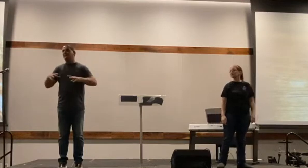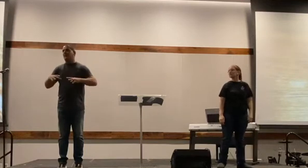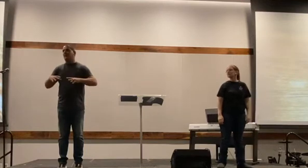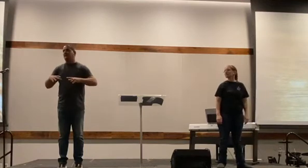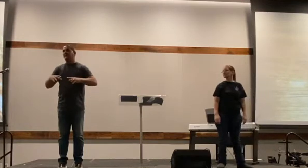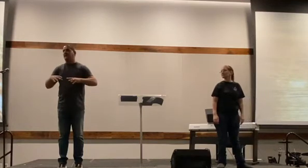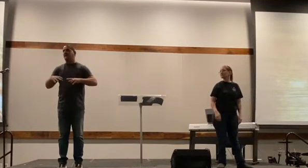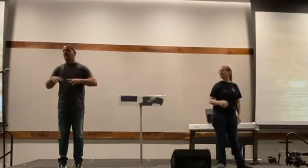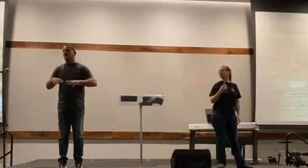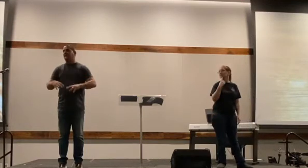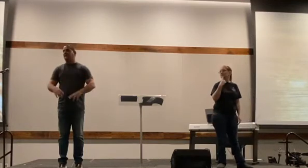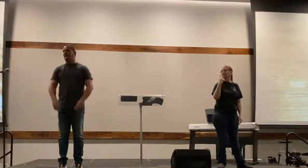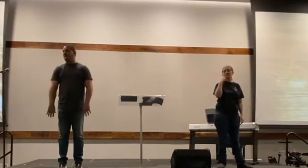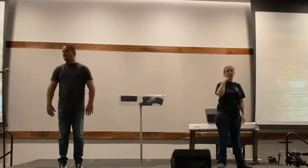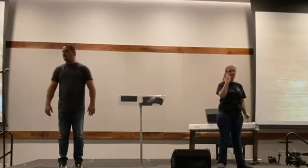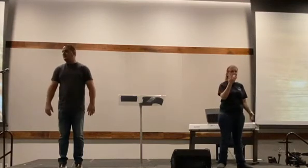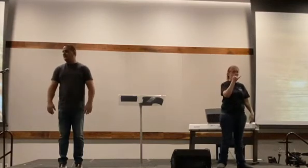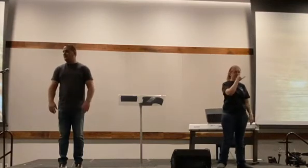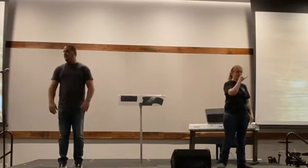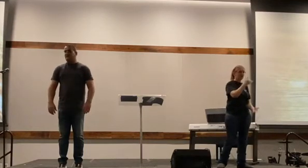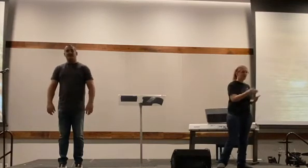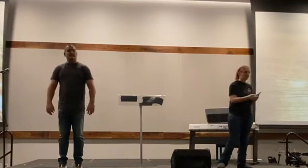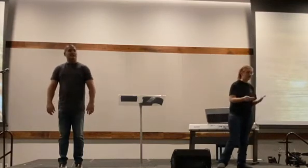I know those are like sound like silly things,